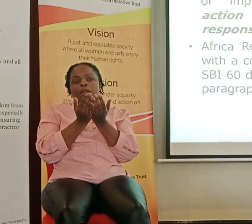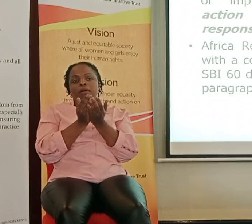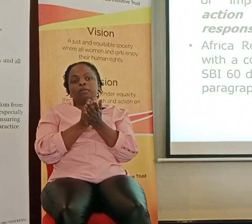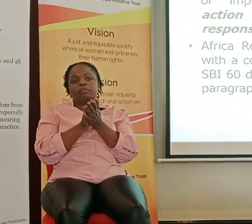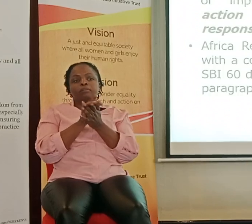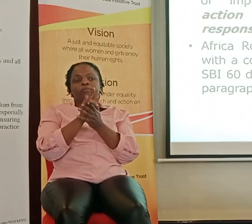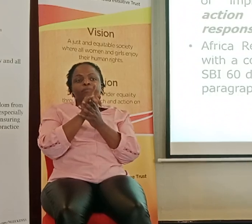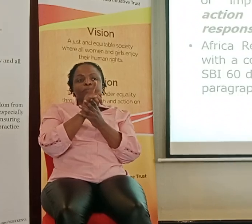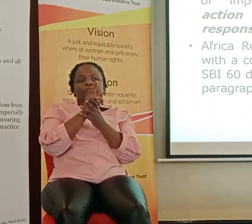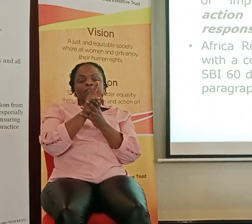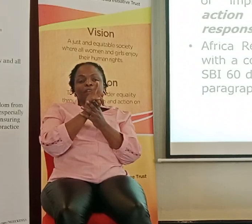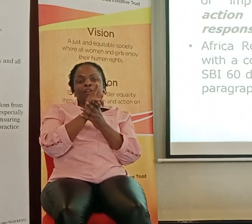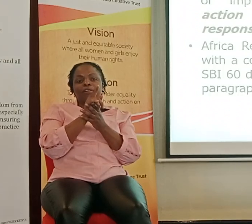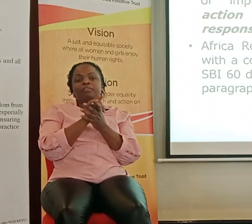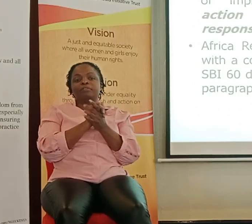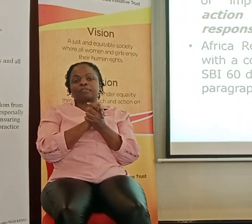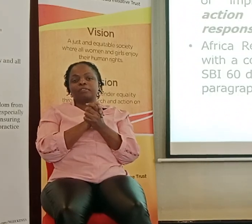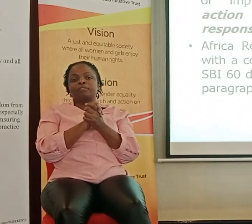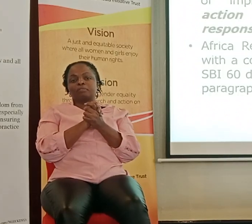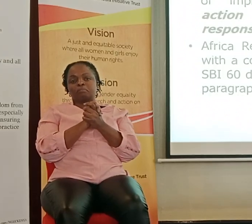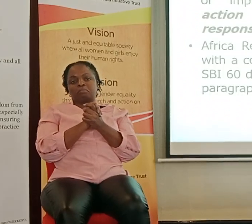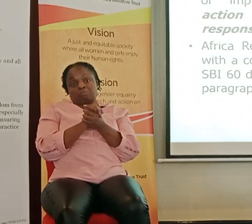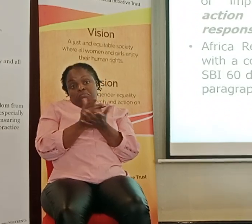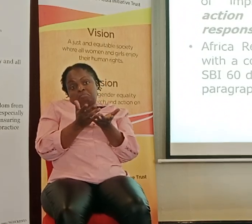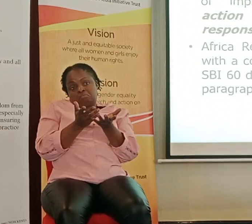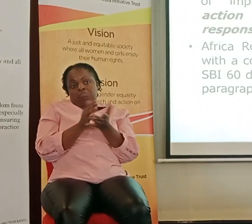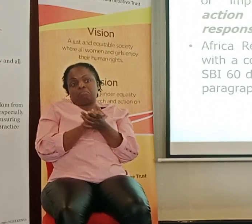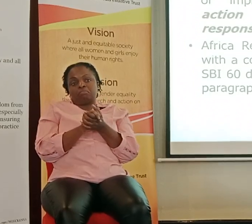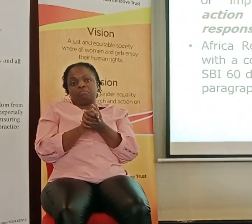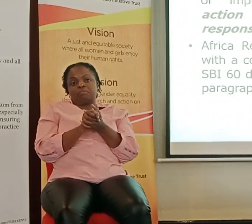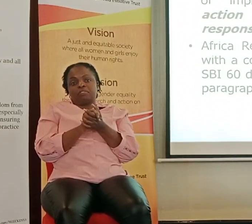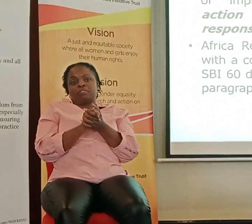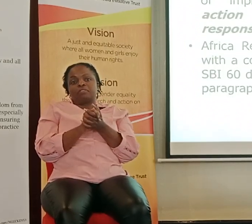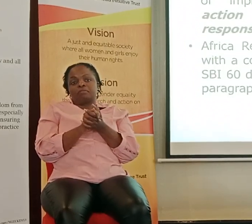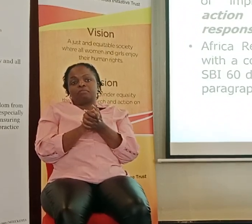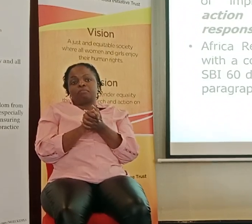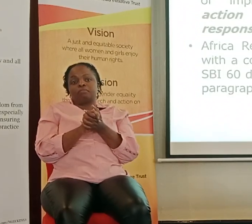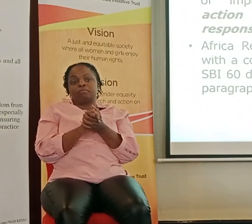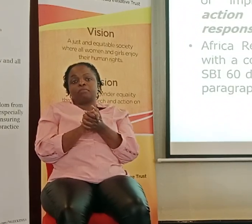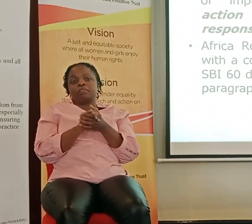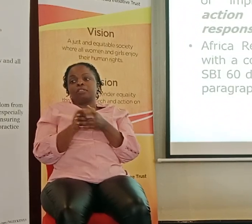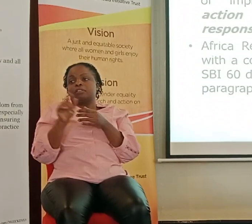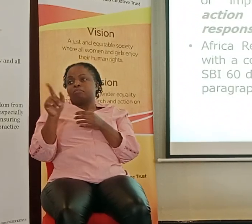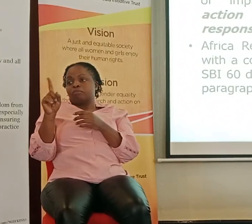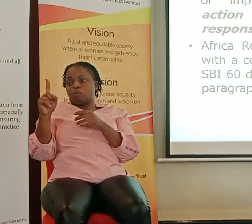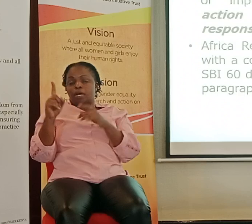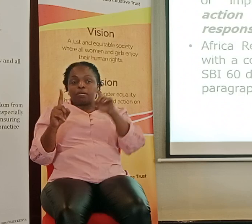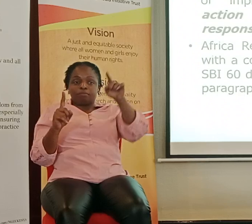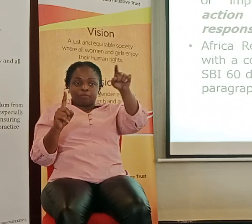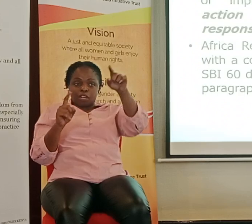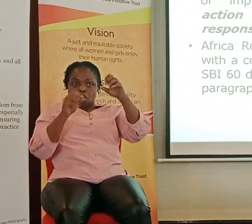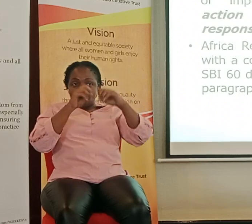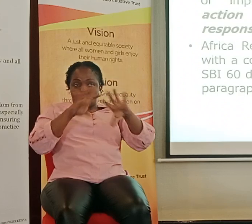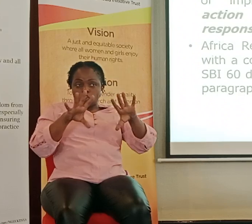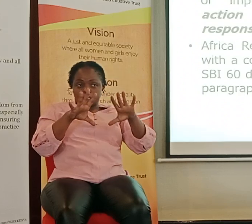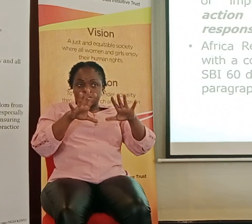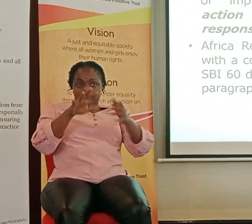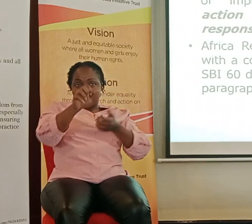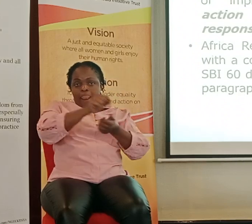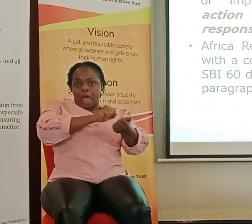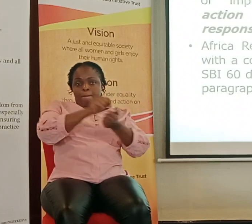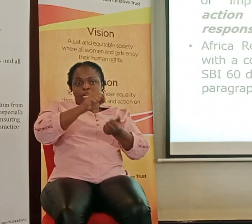Loss and Damage Fund, which is relatively new. Adaptation Fund.